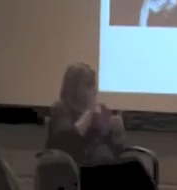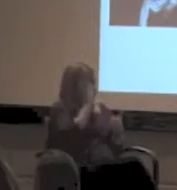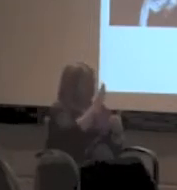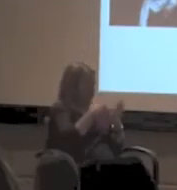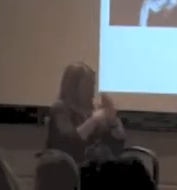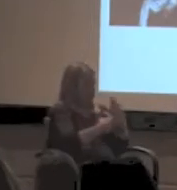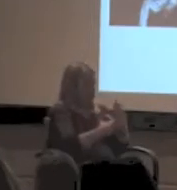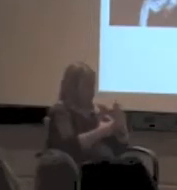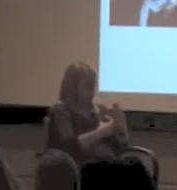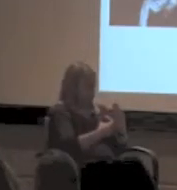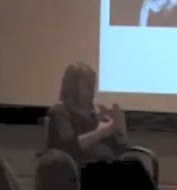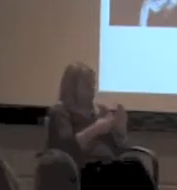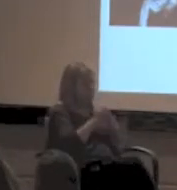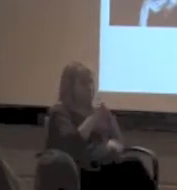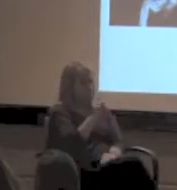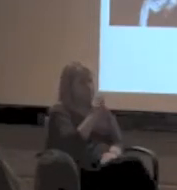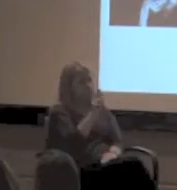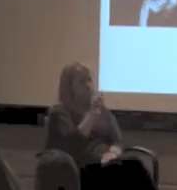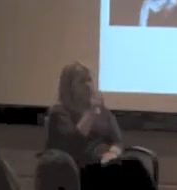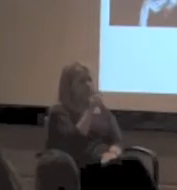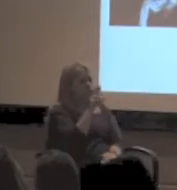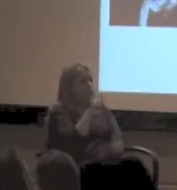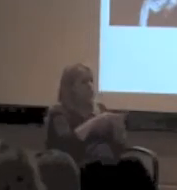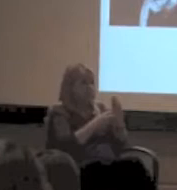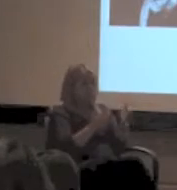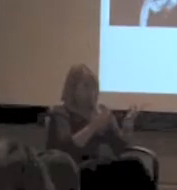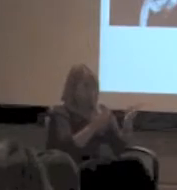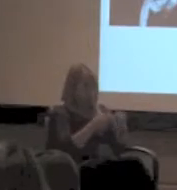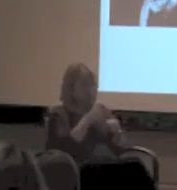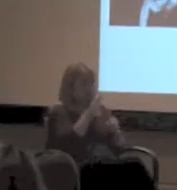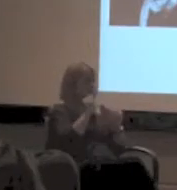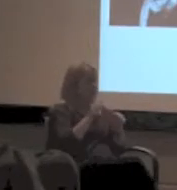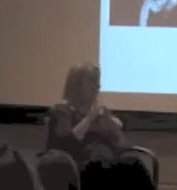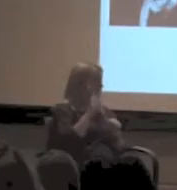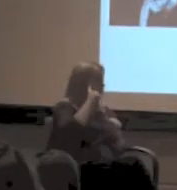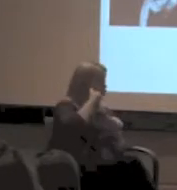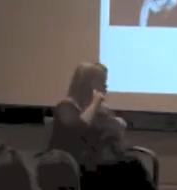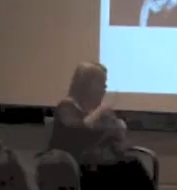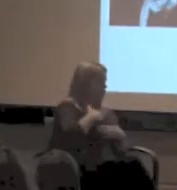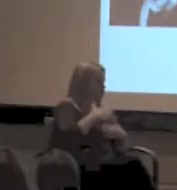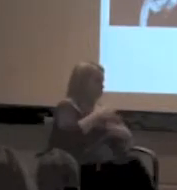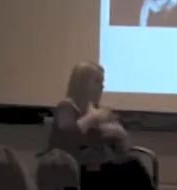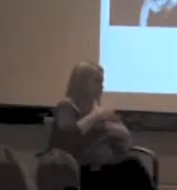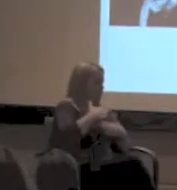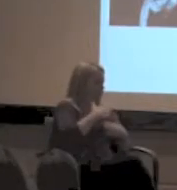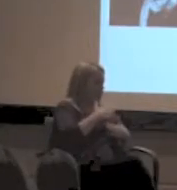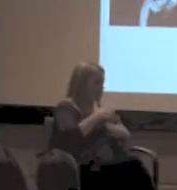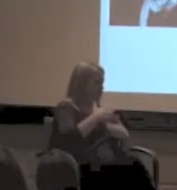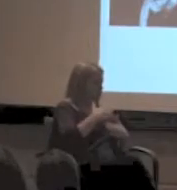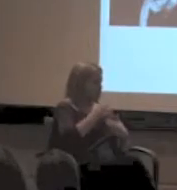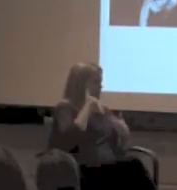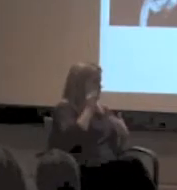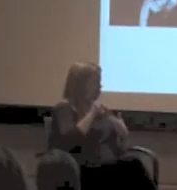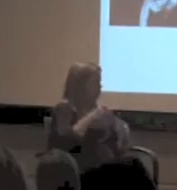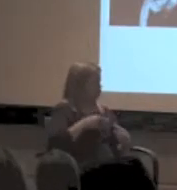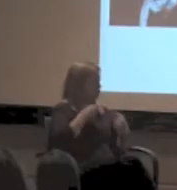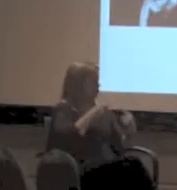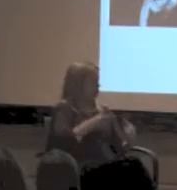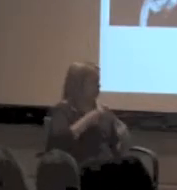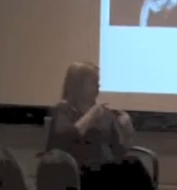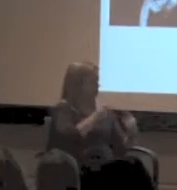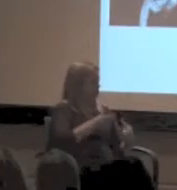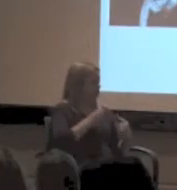it. Stridor. So stridor is when you can hear the baby breathing in and out. It sounds like they're struggling. It's